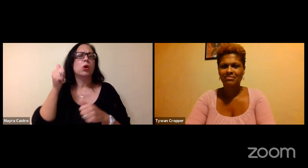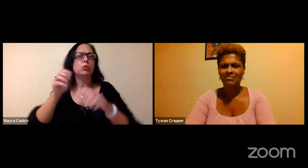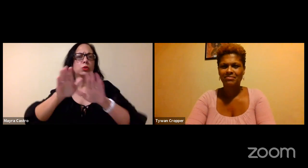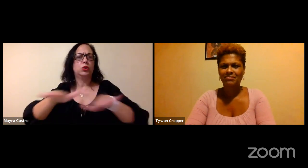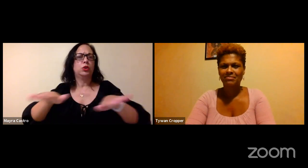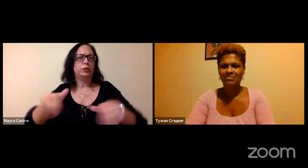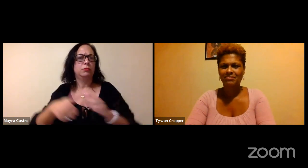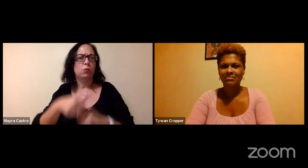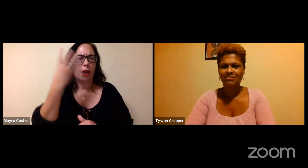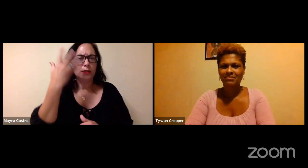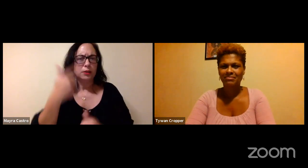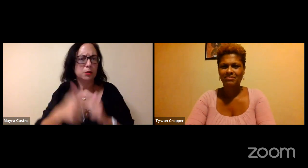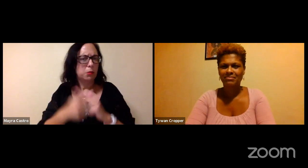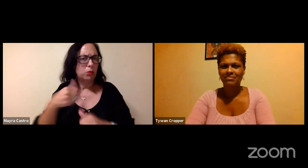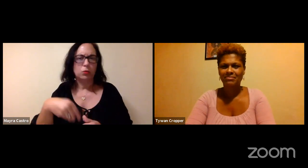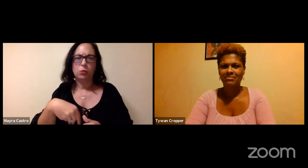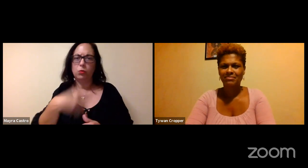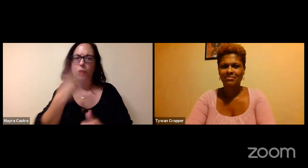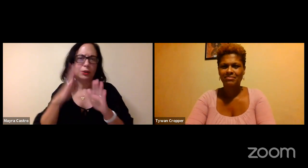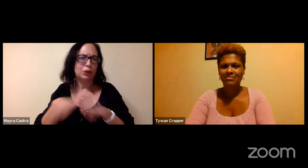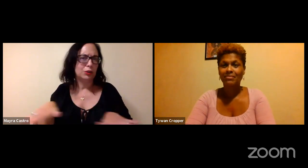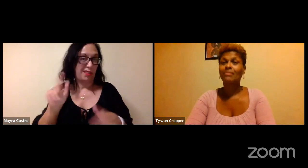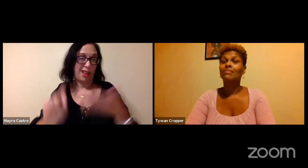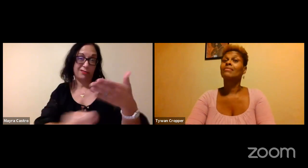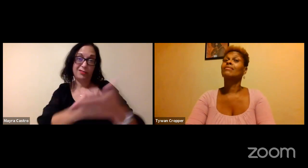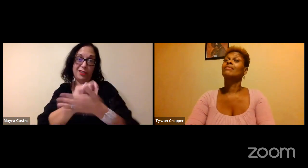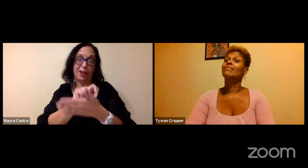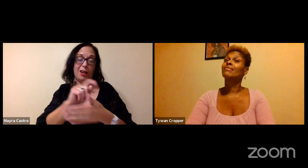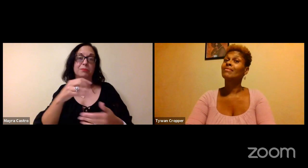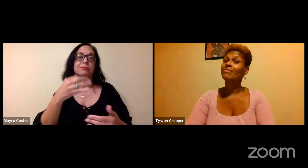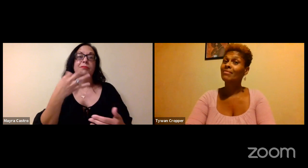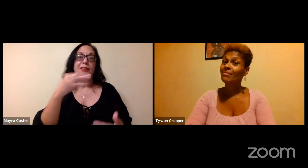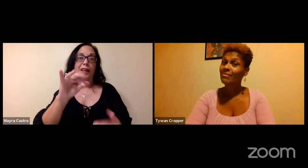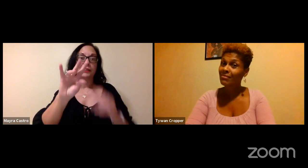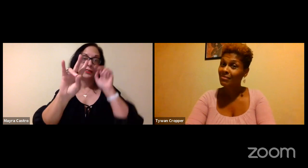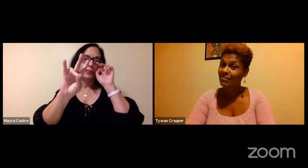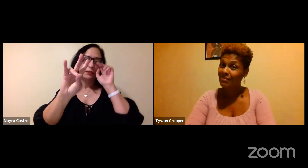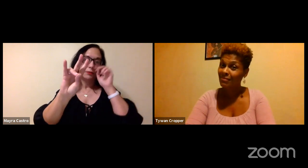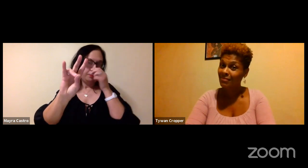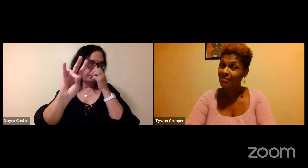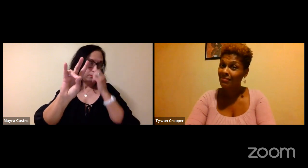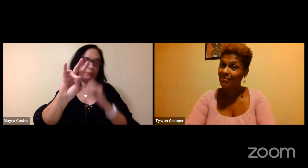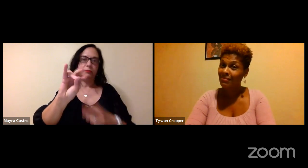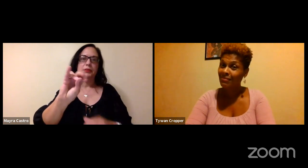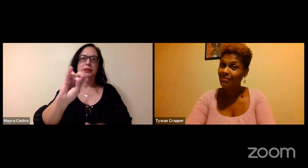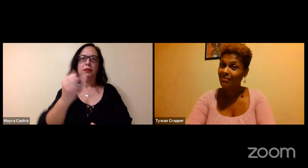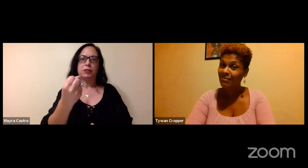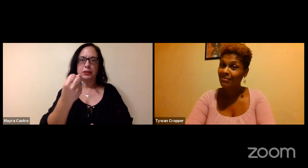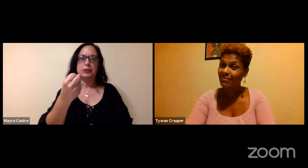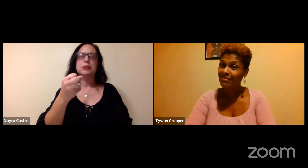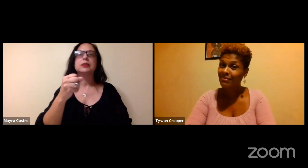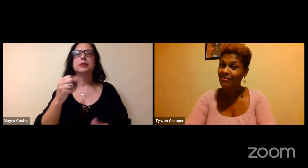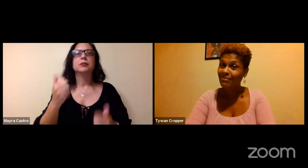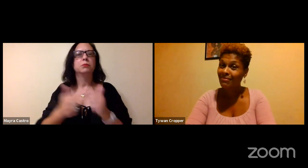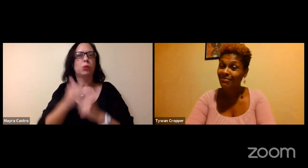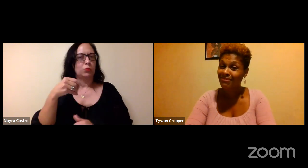That school, most of the kids were white at that time. And we're talking like